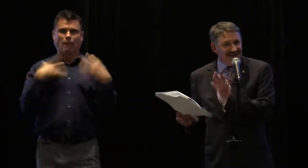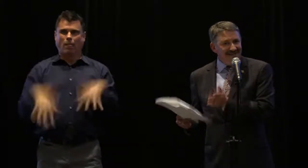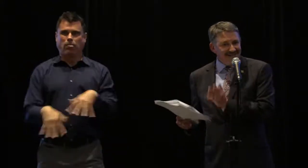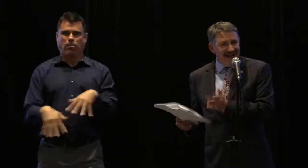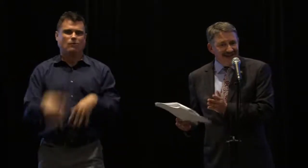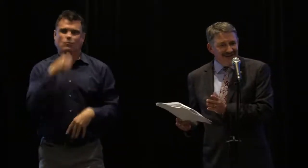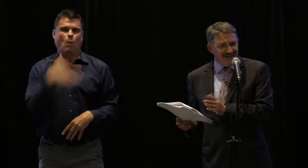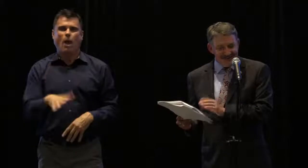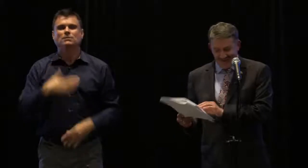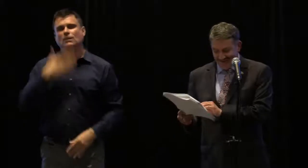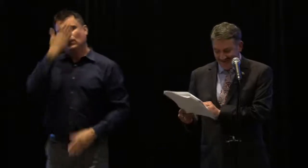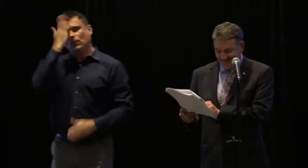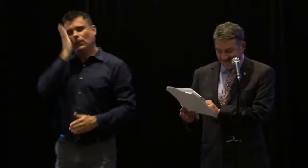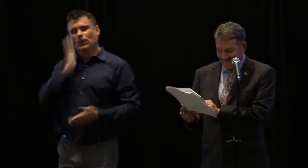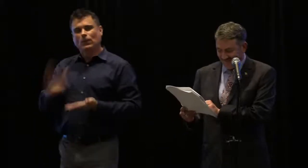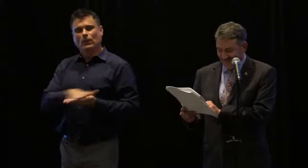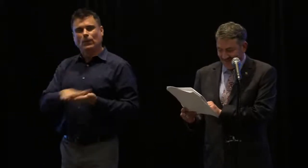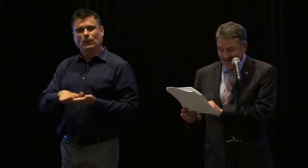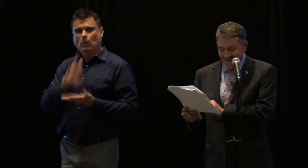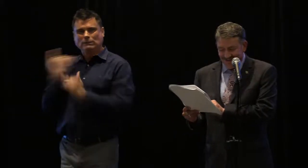And